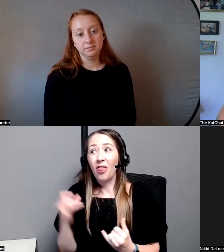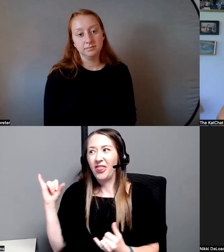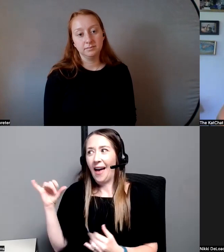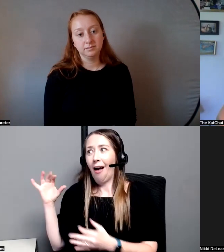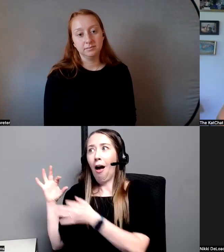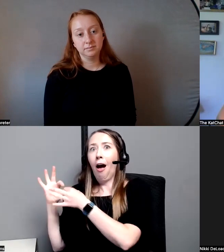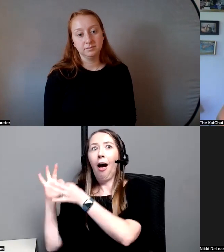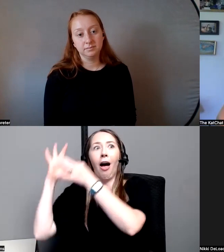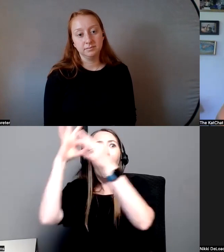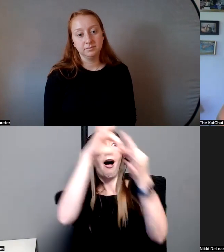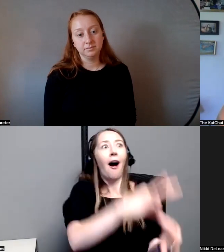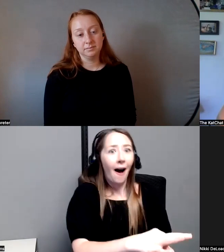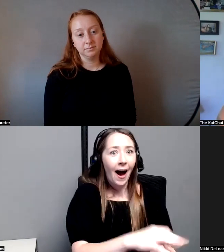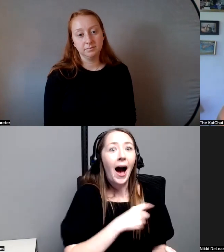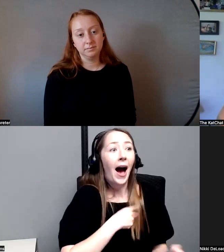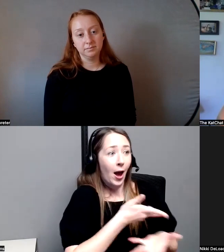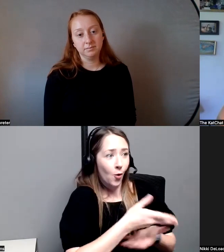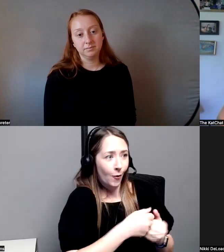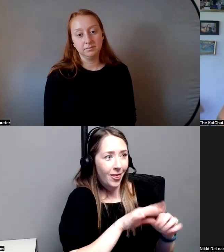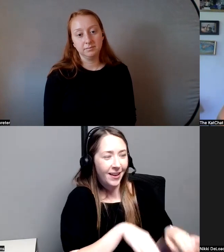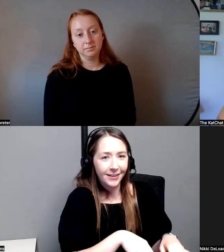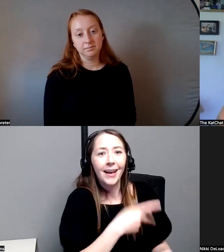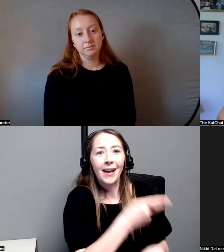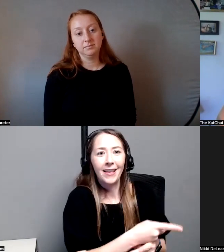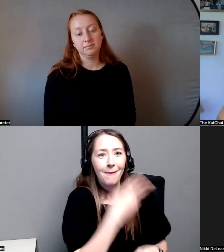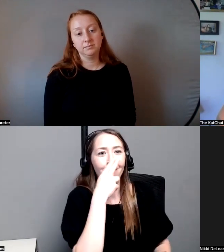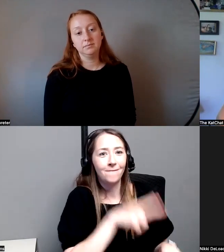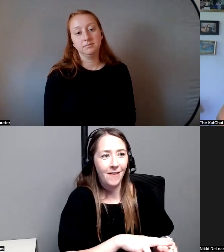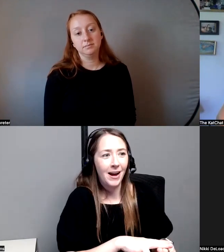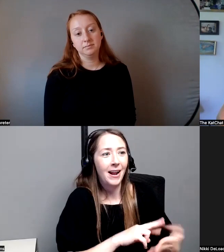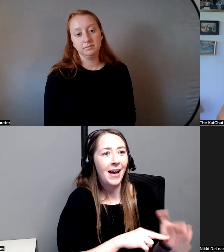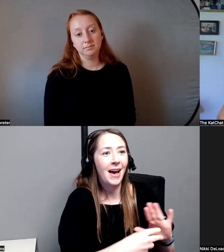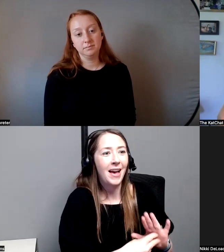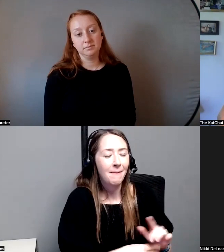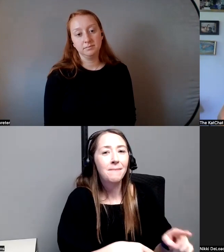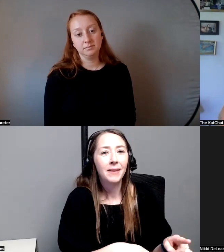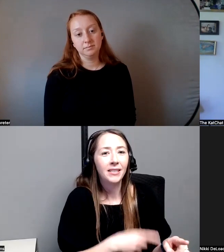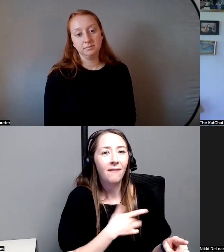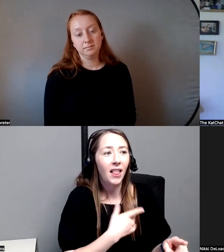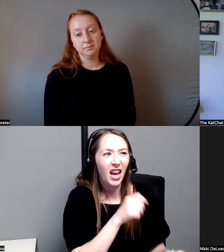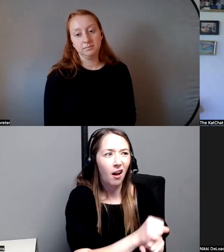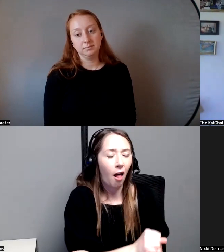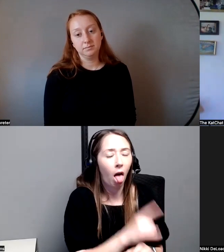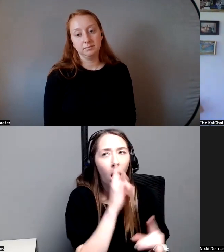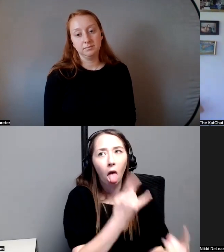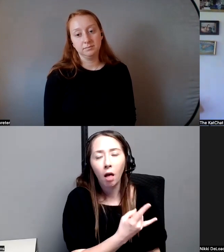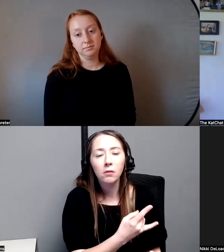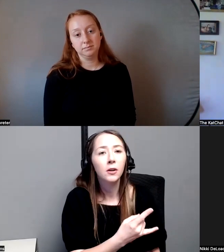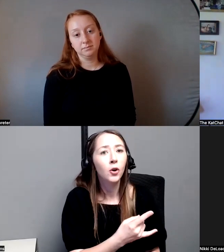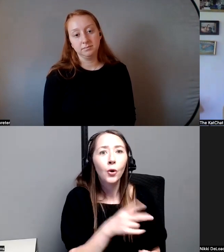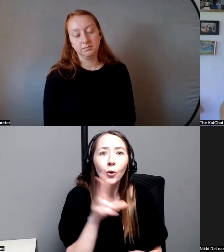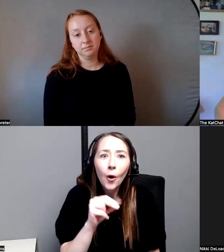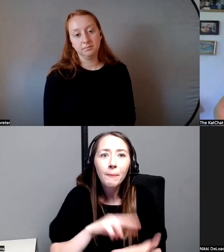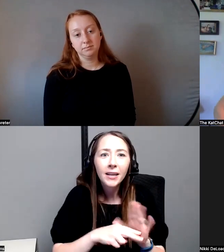have to keep it fun for them, because it needs not to feel like a job, and instead feel like this awesome hobby that they get